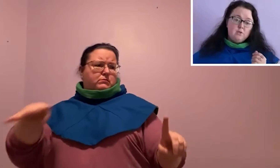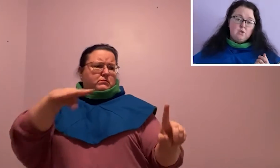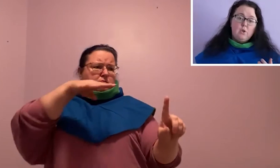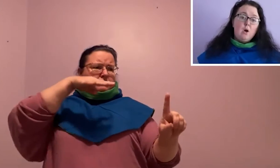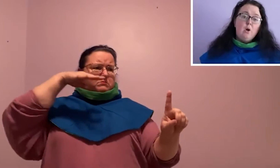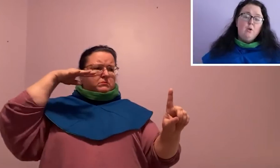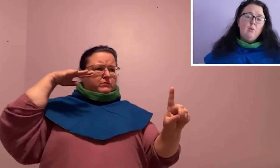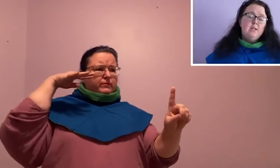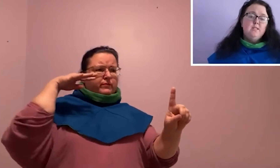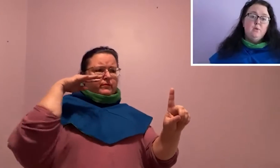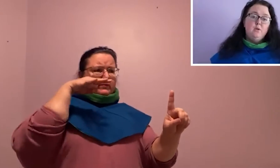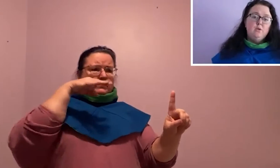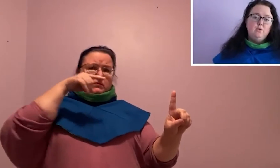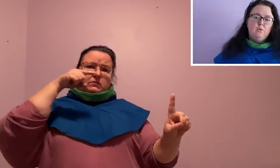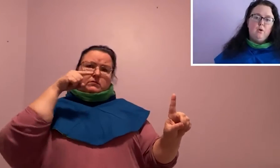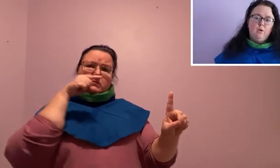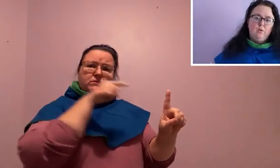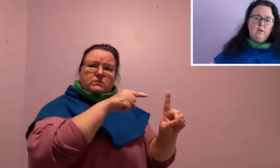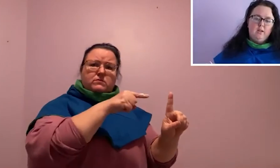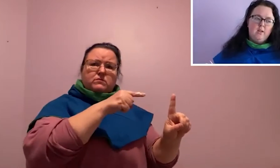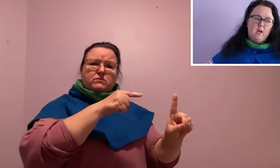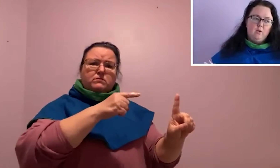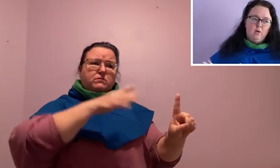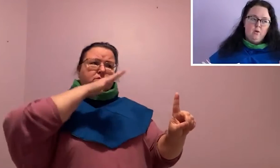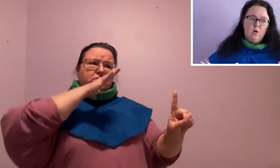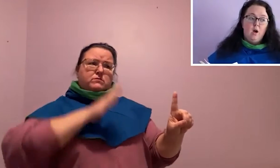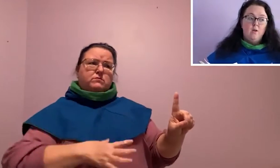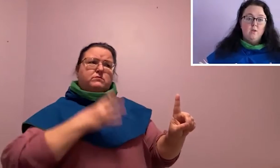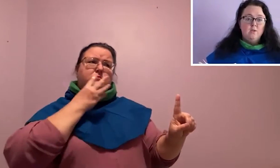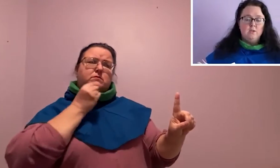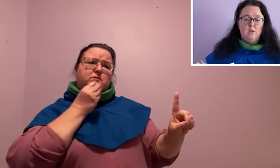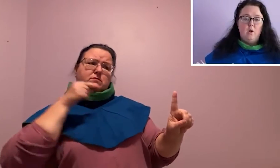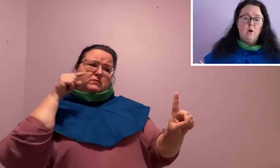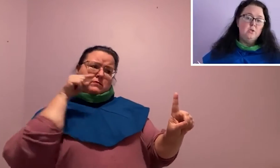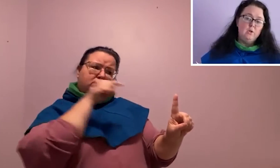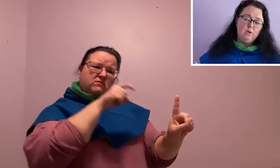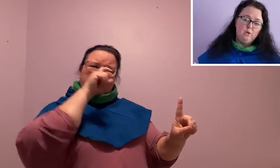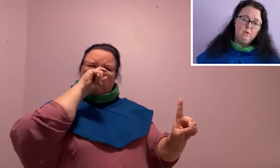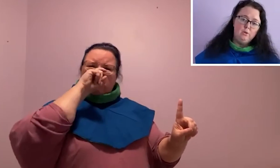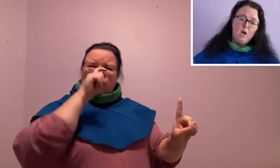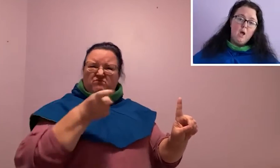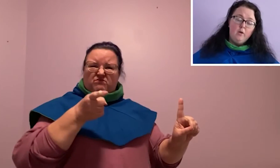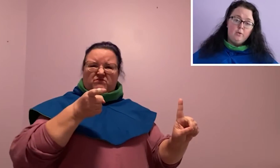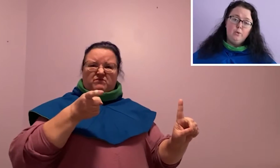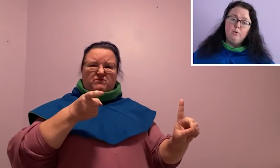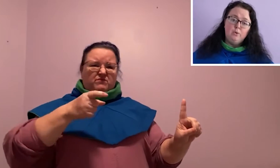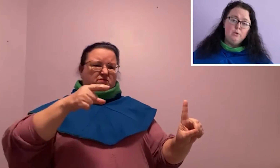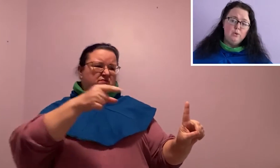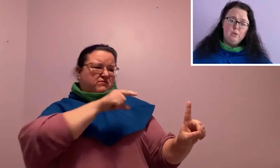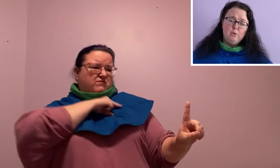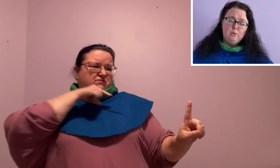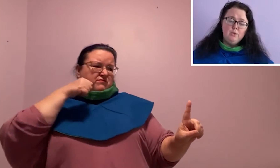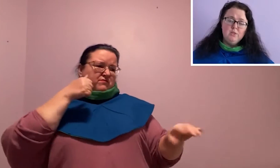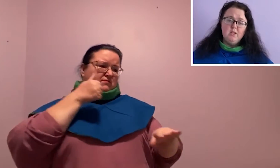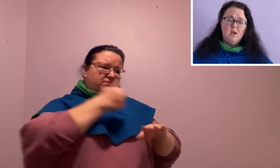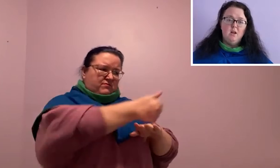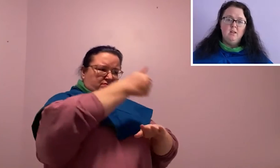Even so the whispers grow in echo of the slaughter. For who could use a young